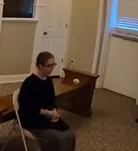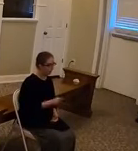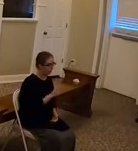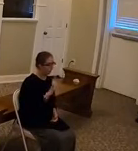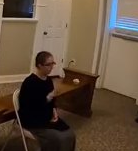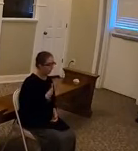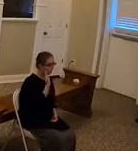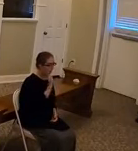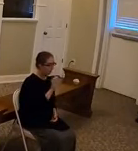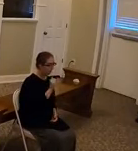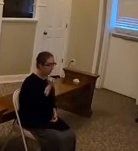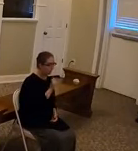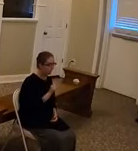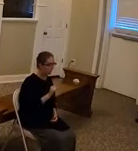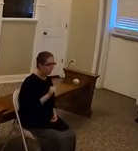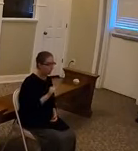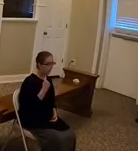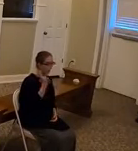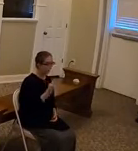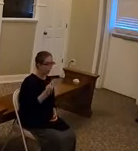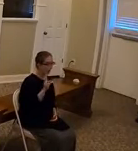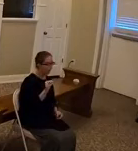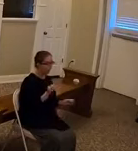you're not going to be on your own no more.